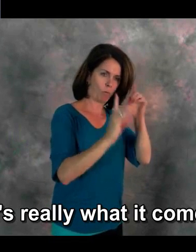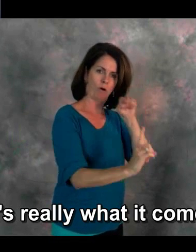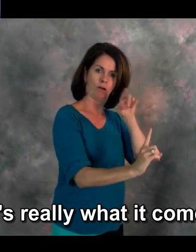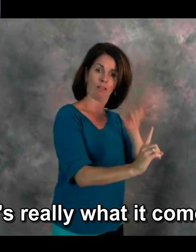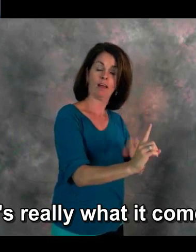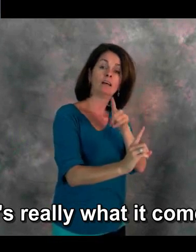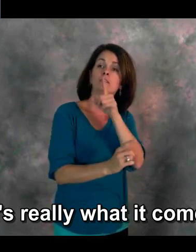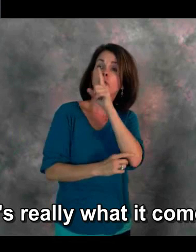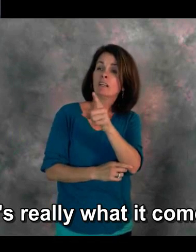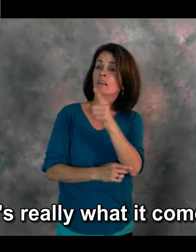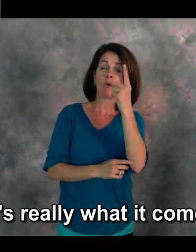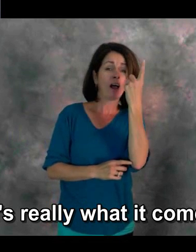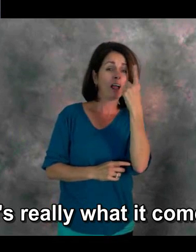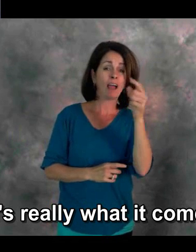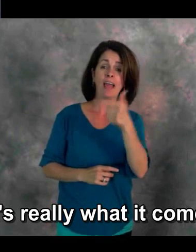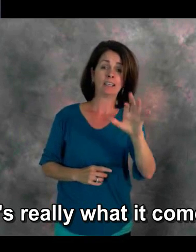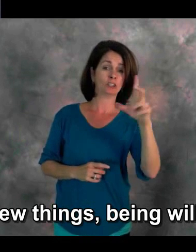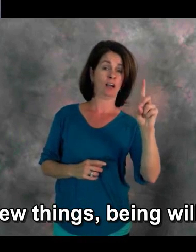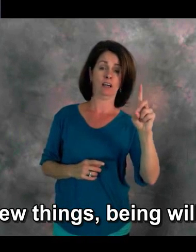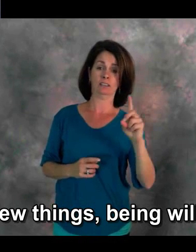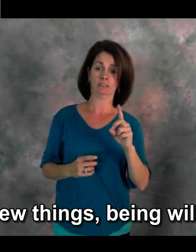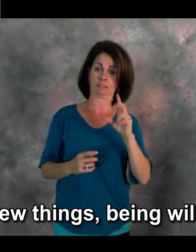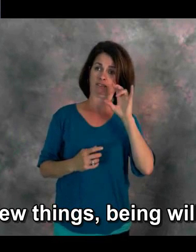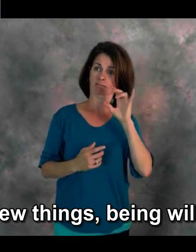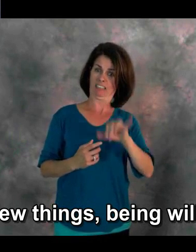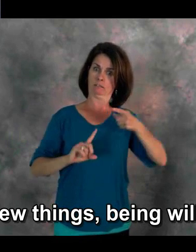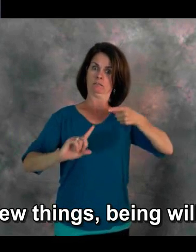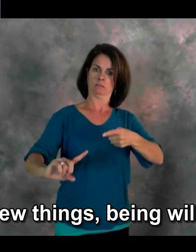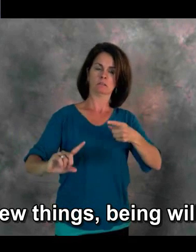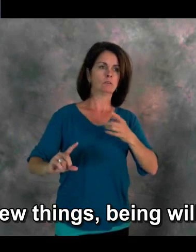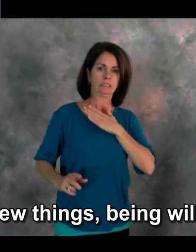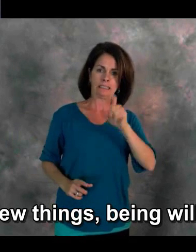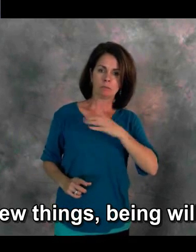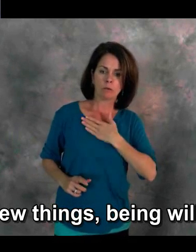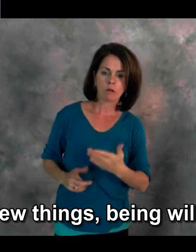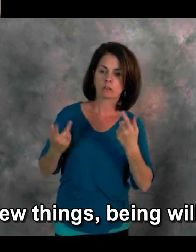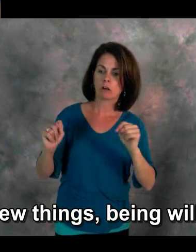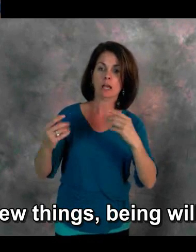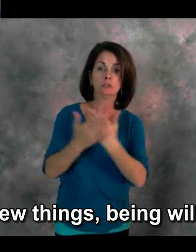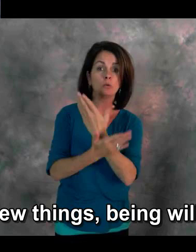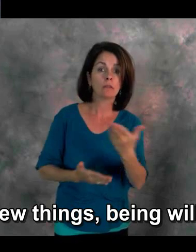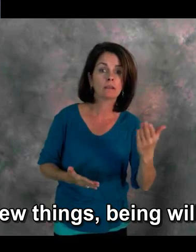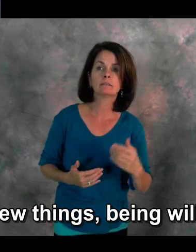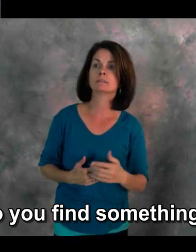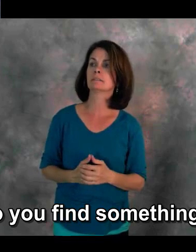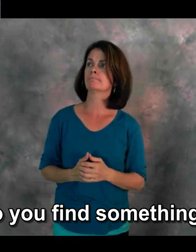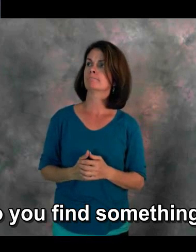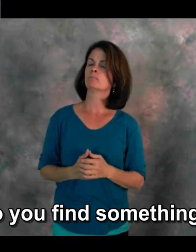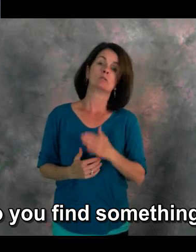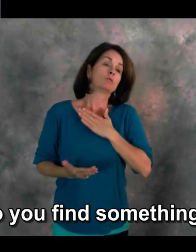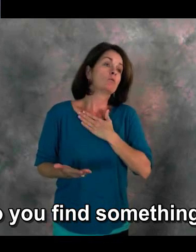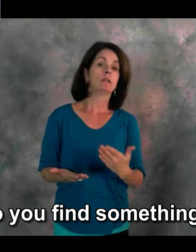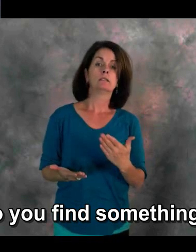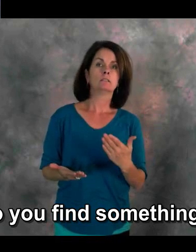for any child, I think that's really what it comes down to, is being willing to try new things, being willing